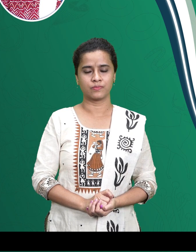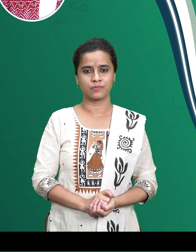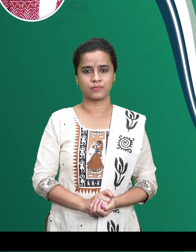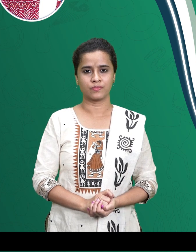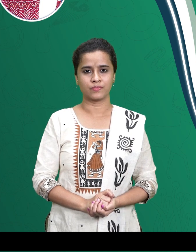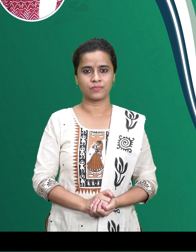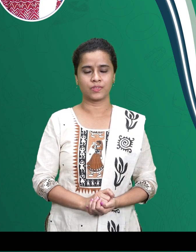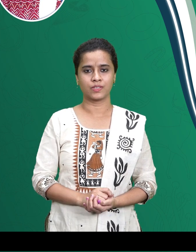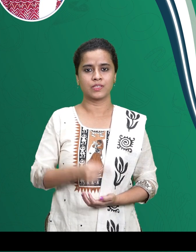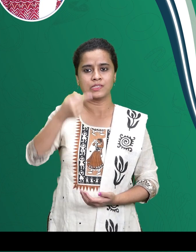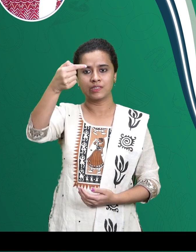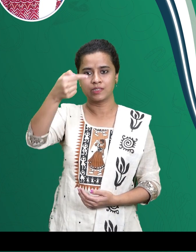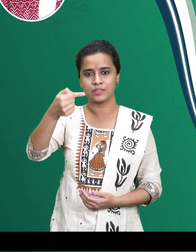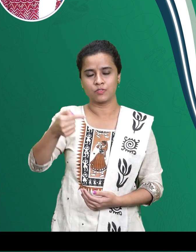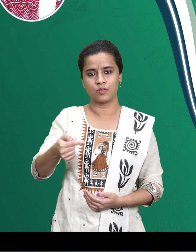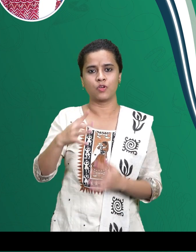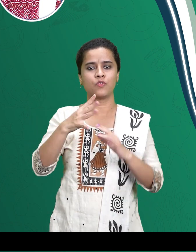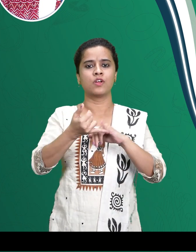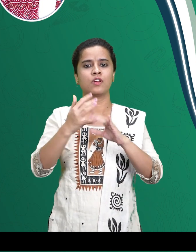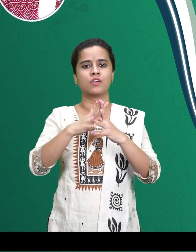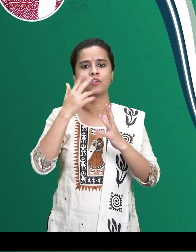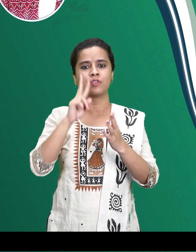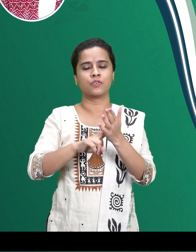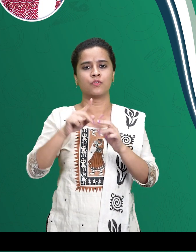Symptoms of swine flu